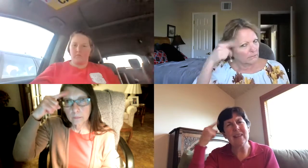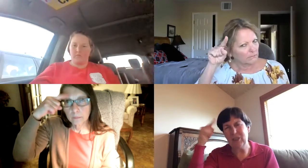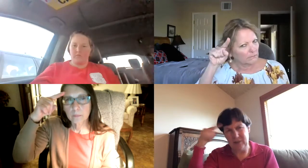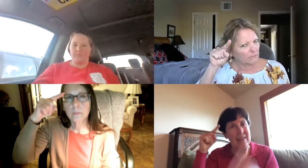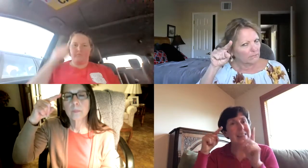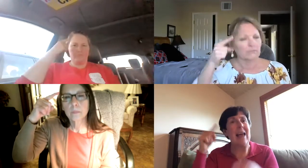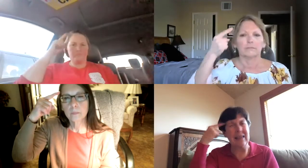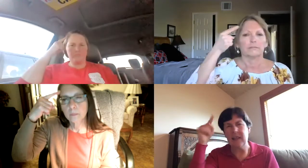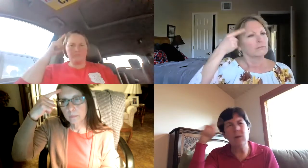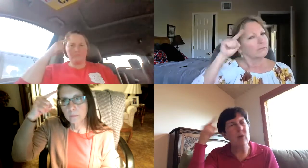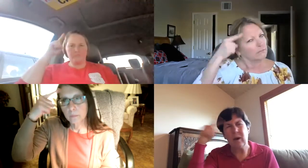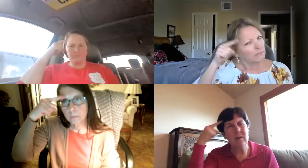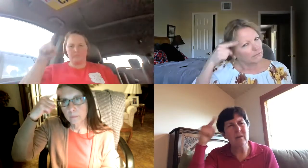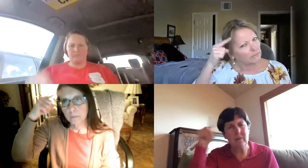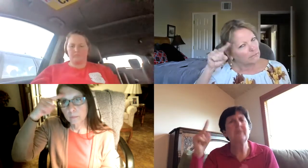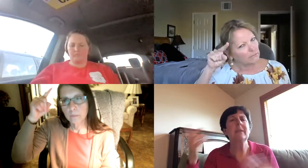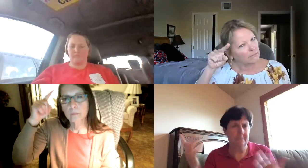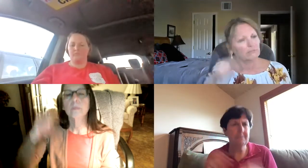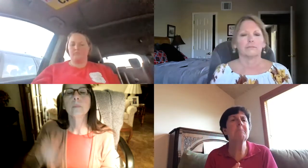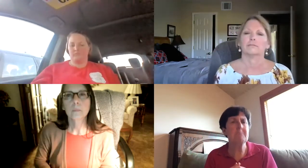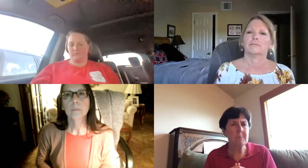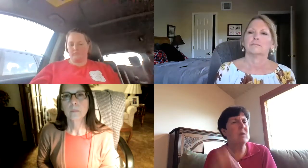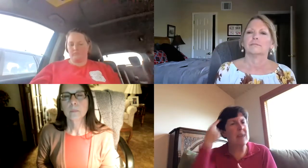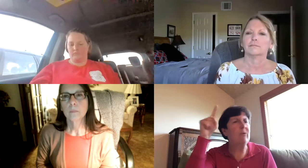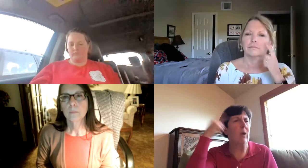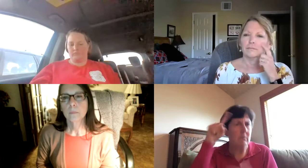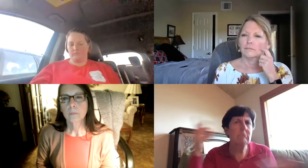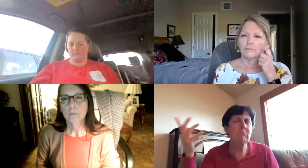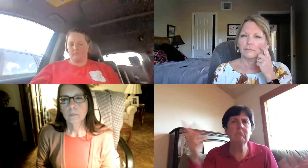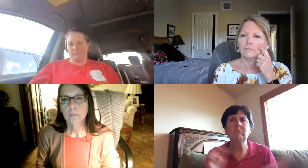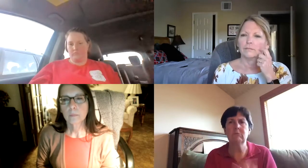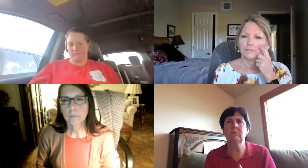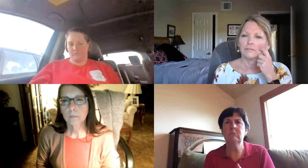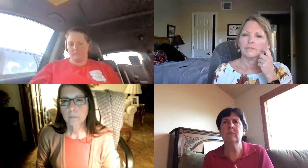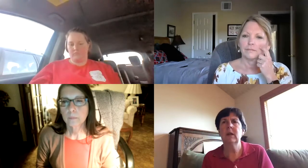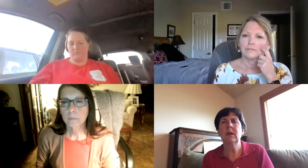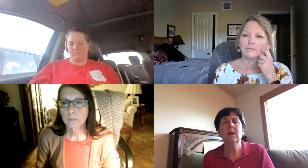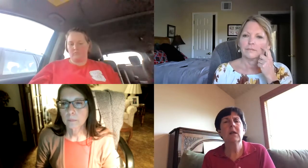Yeah, just exactly, what for? What's that for?